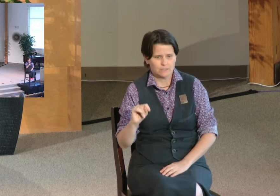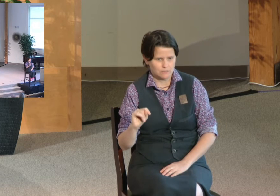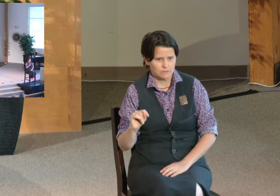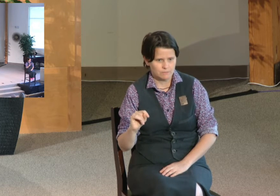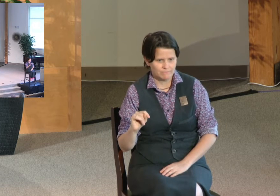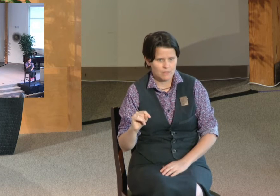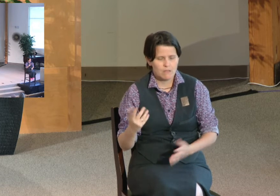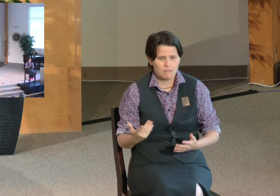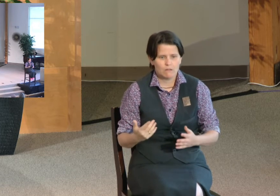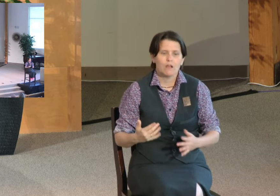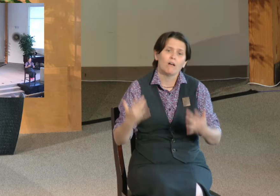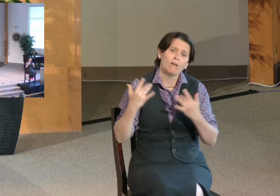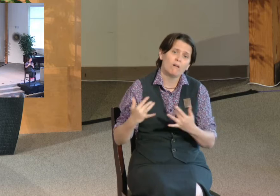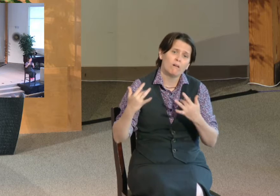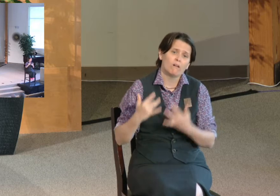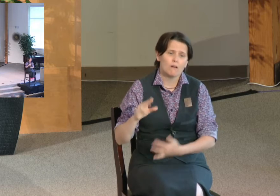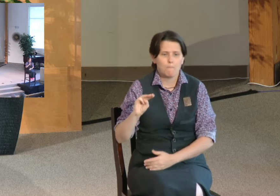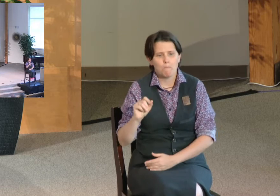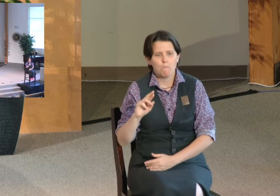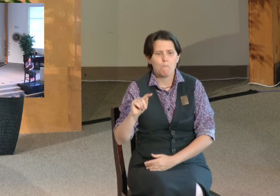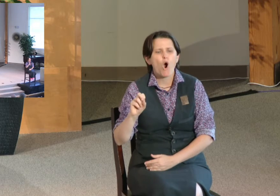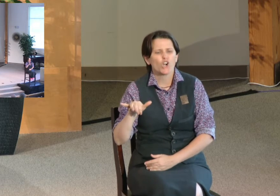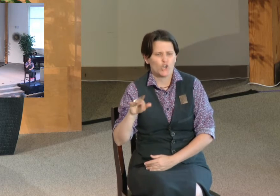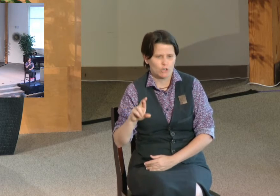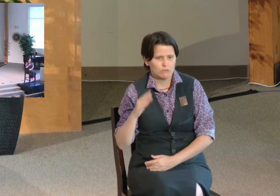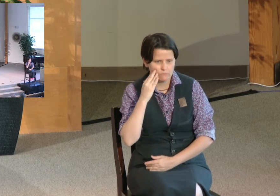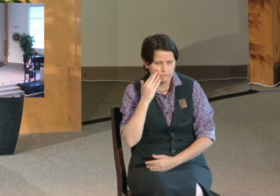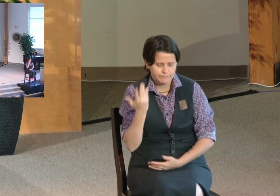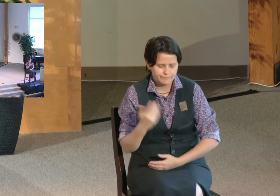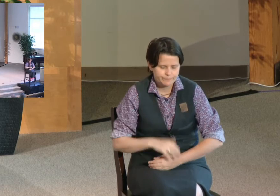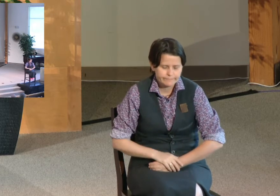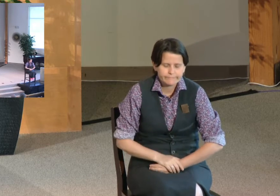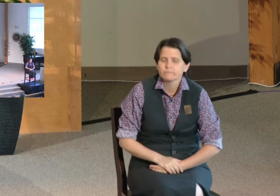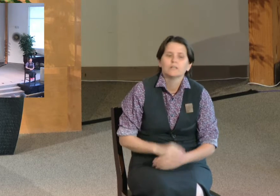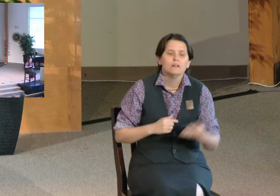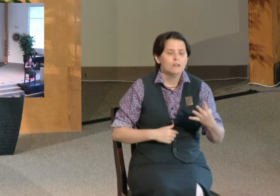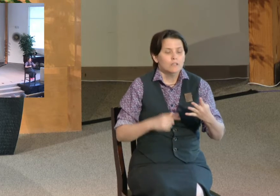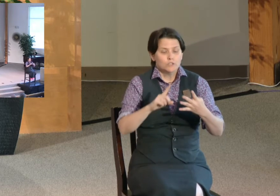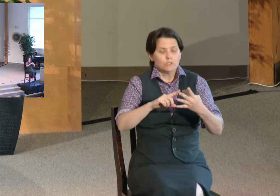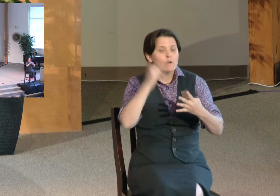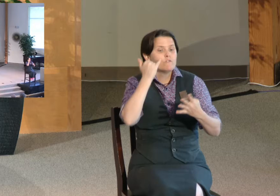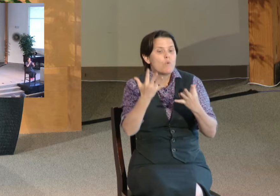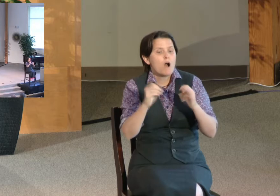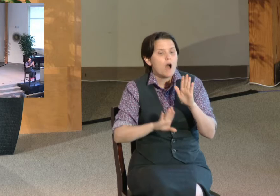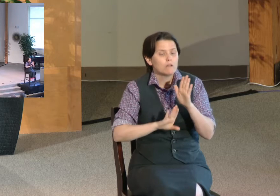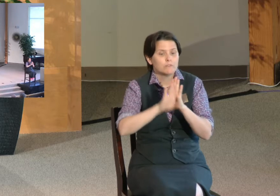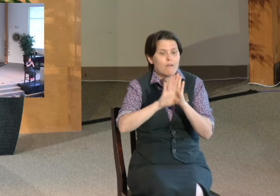So to develop a healthy warrior, we're going to move to meditation